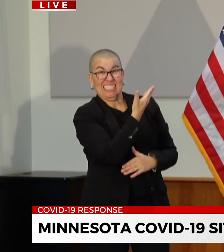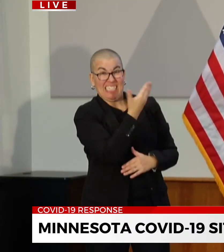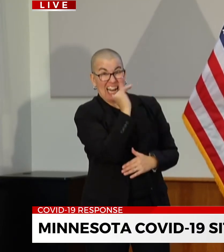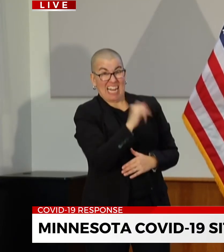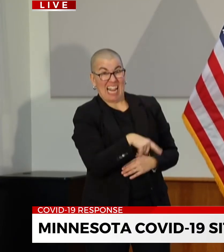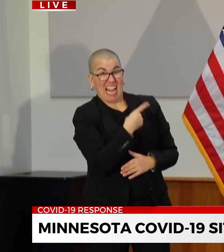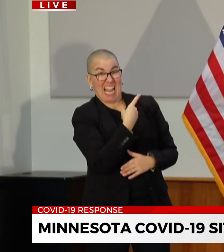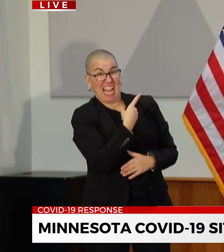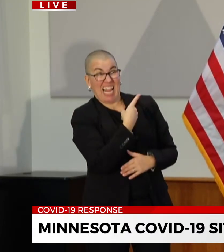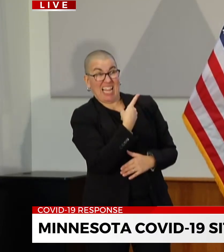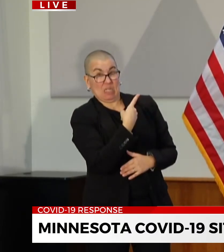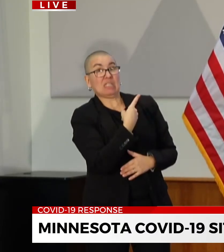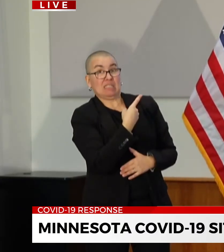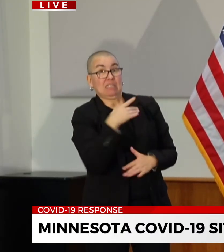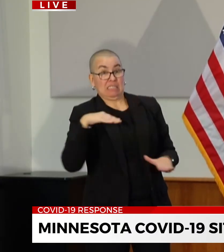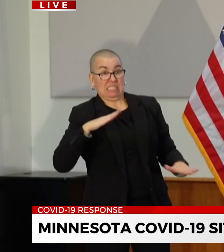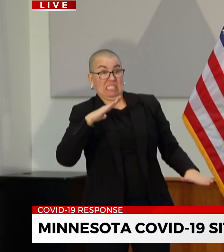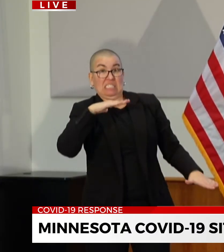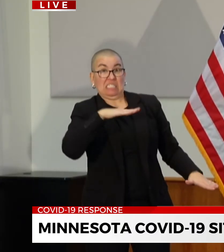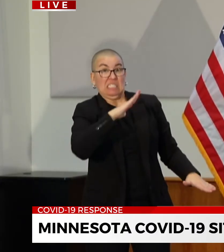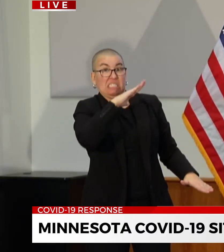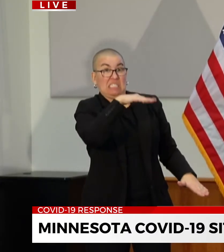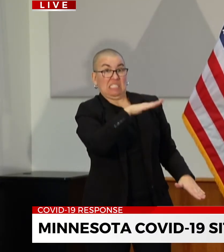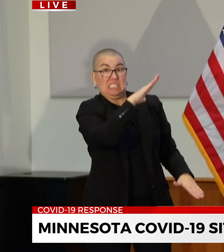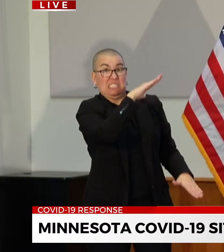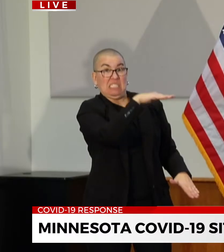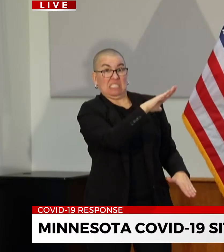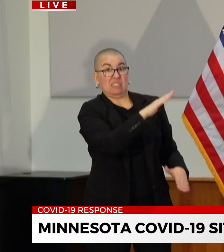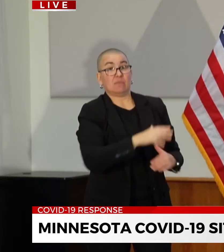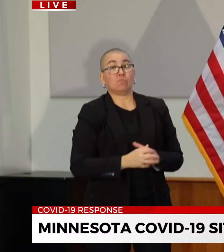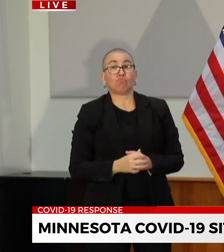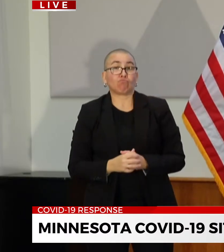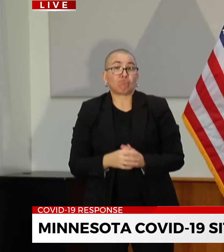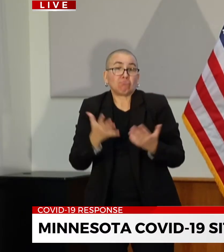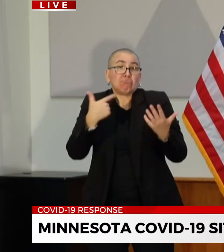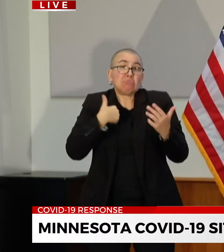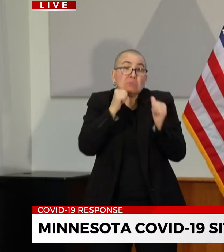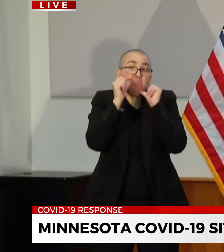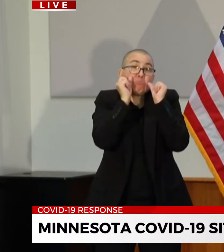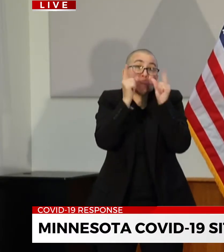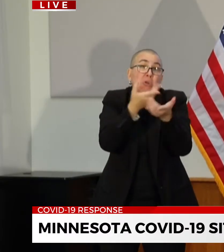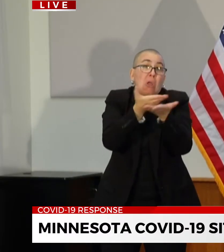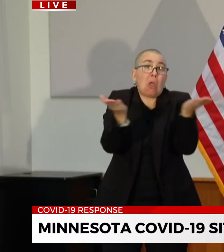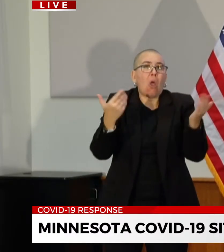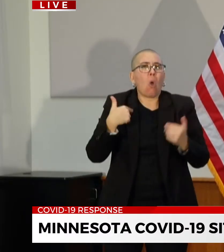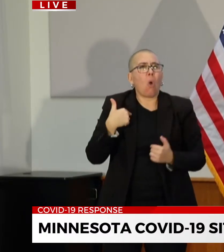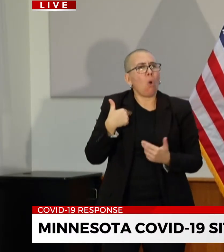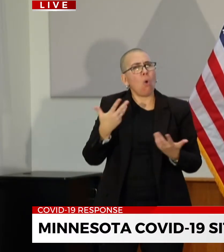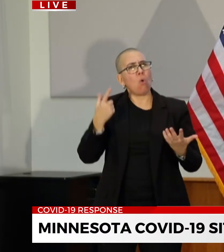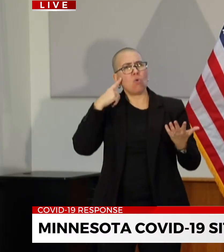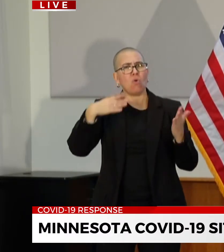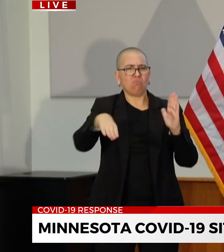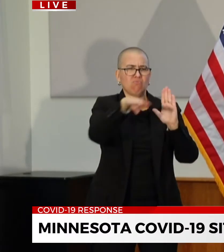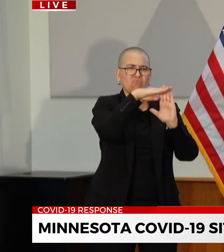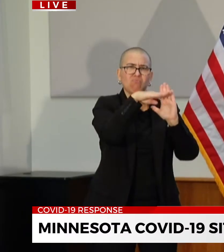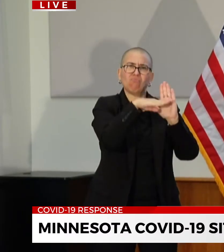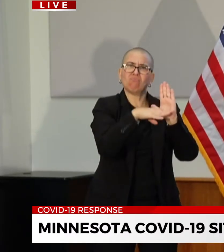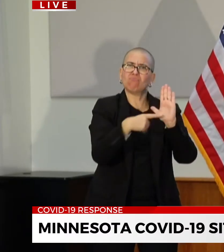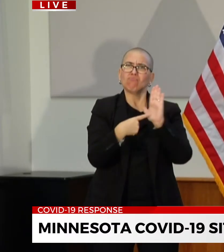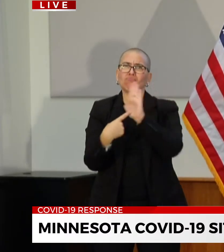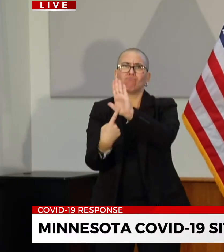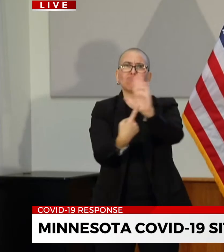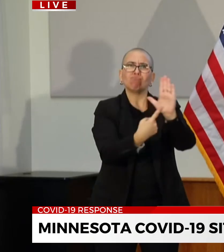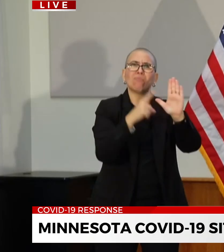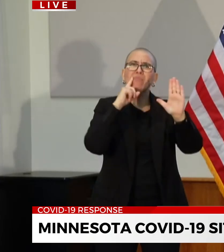making decisions based on the trends I'm not going to surprise anybody. I think the guidance around Thanksgiving is going to be very similar around